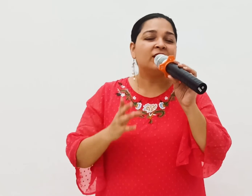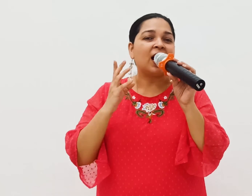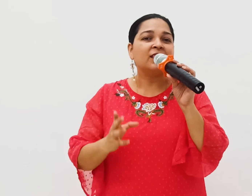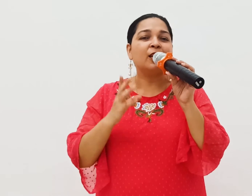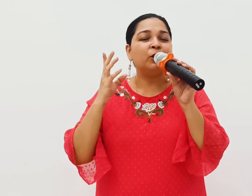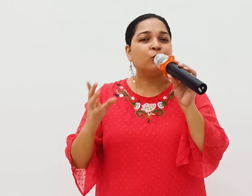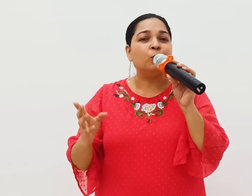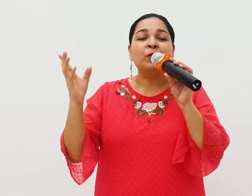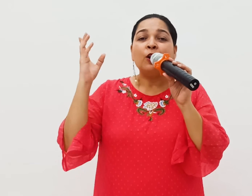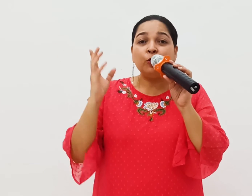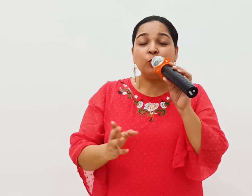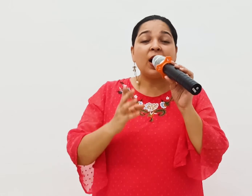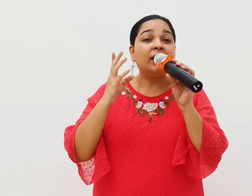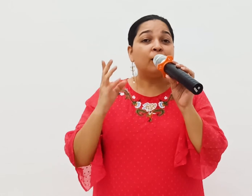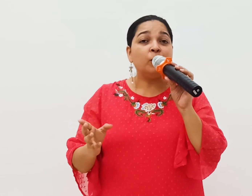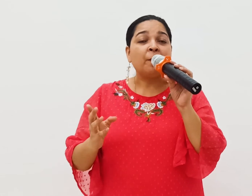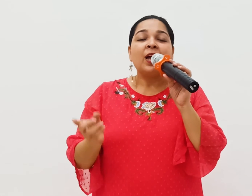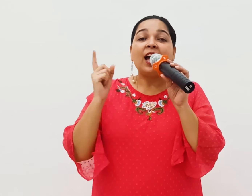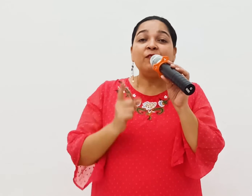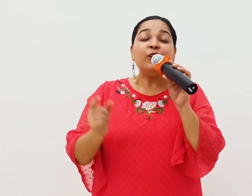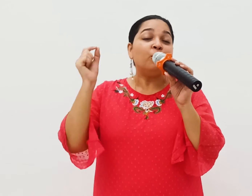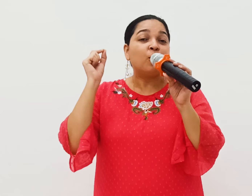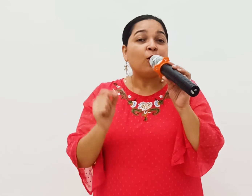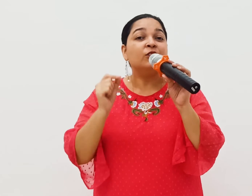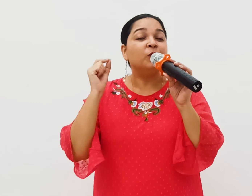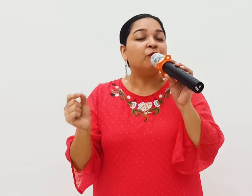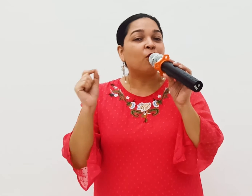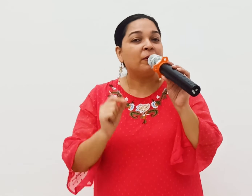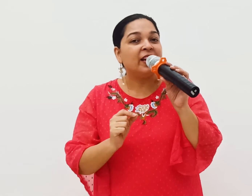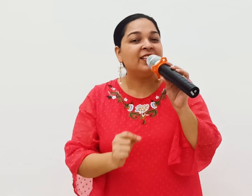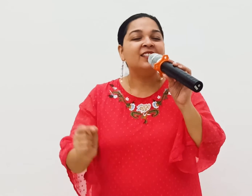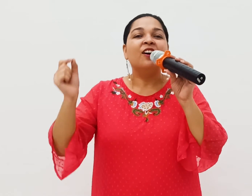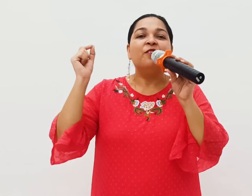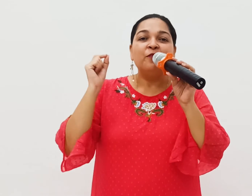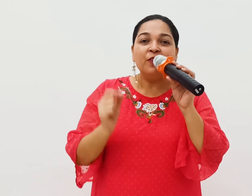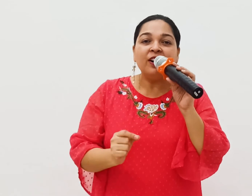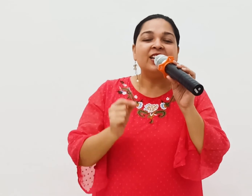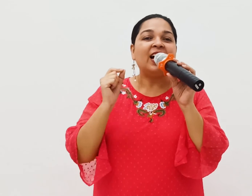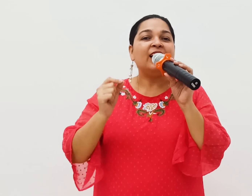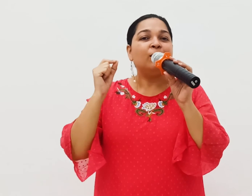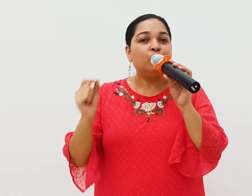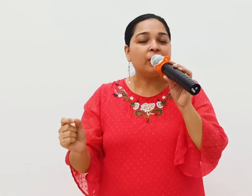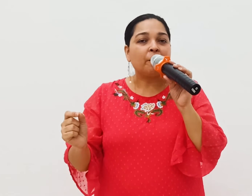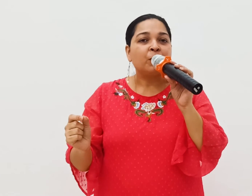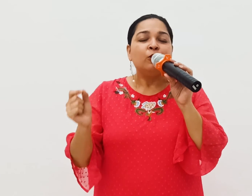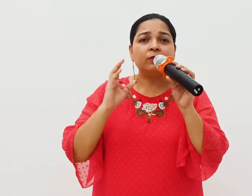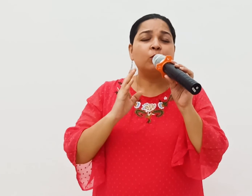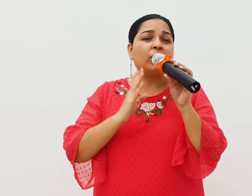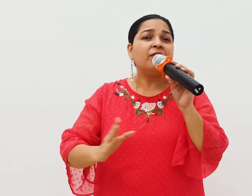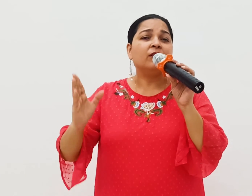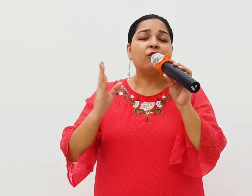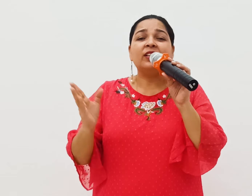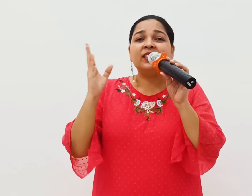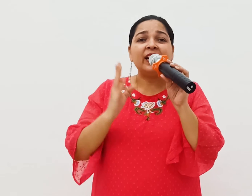that God is asking me to do. Hallelujah. And we know God's will from His word. Hallelujah.